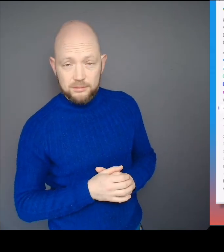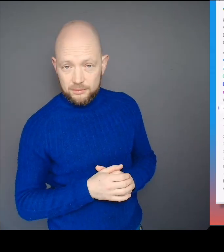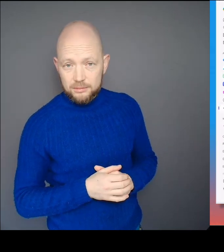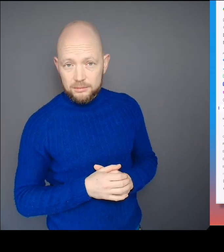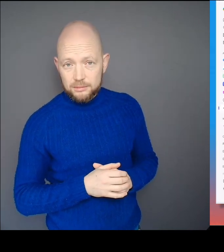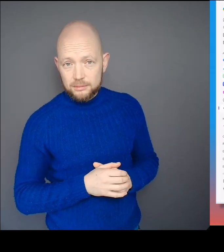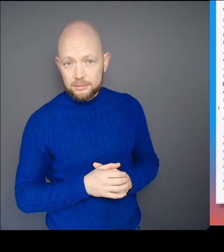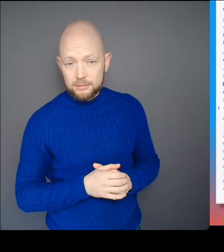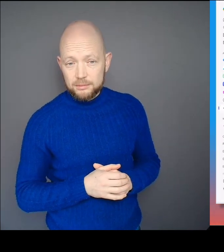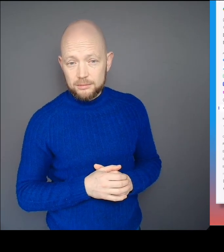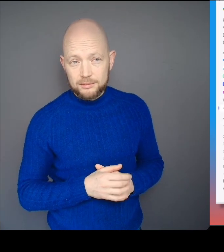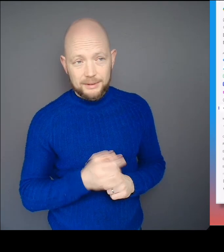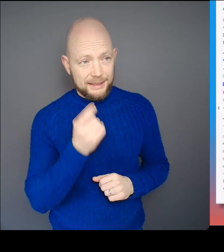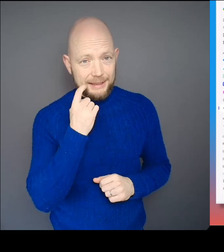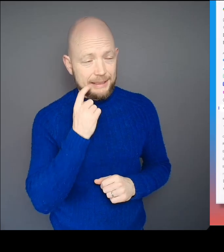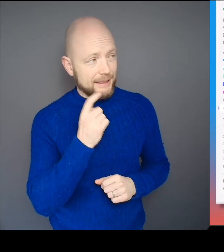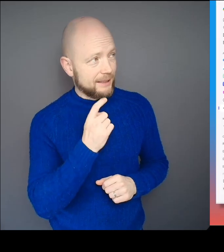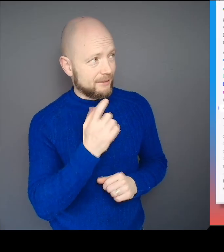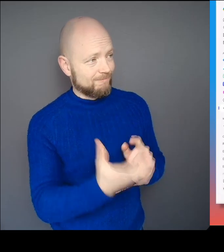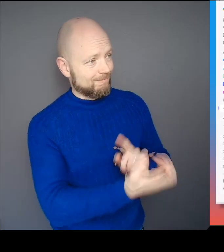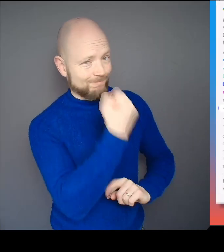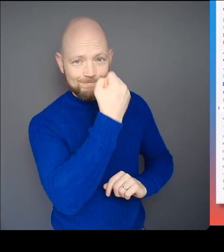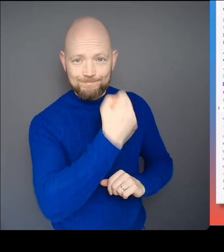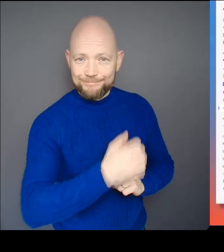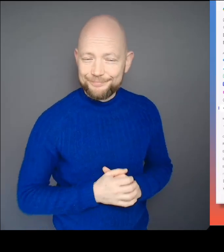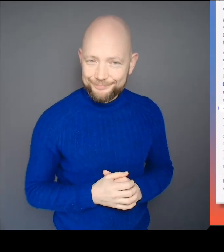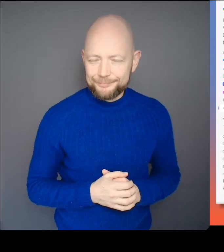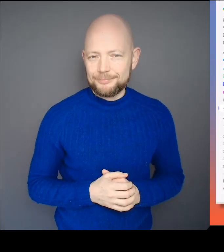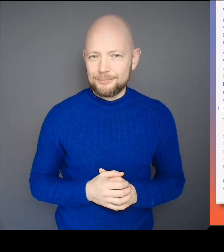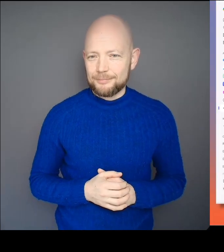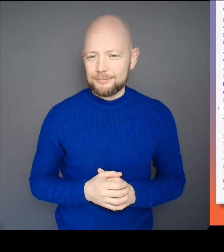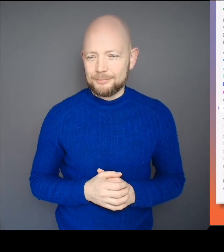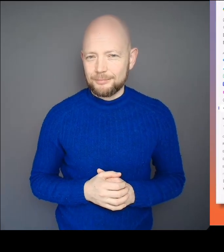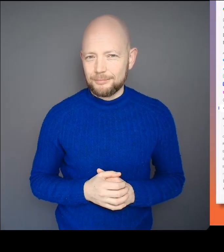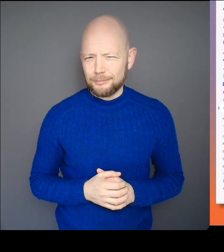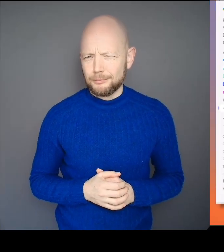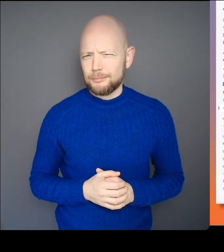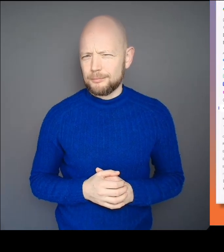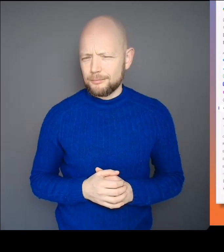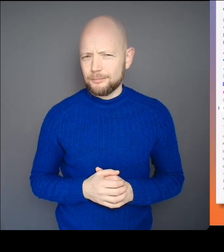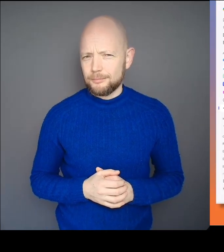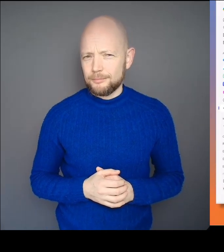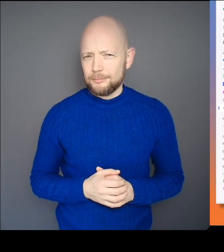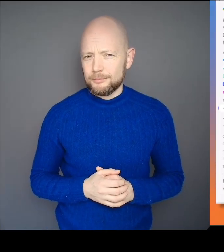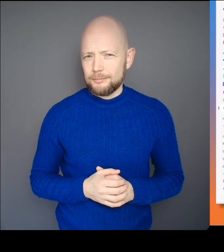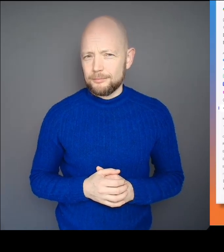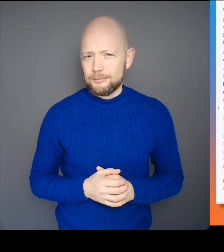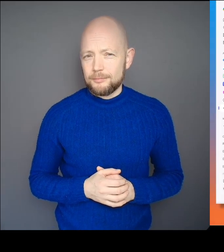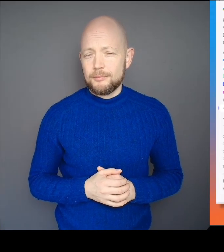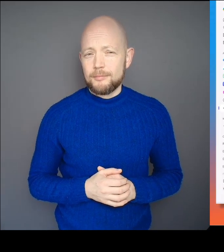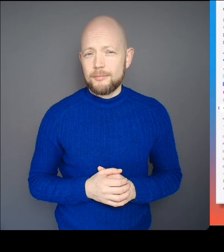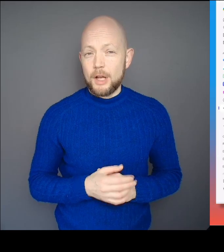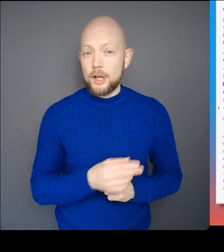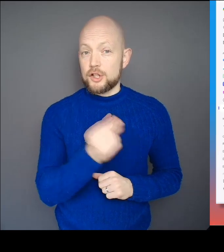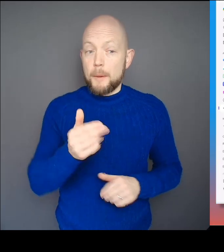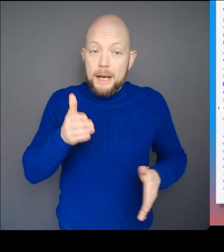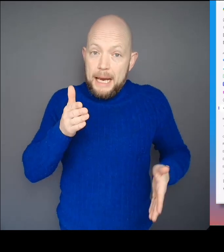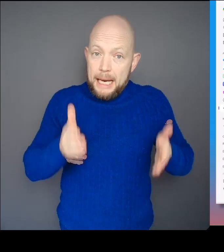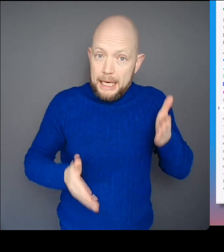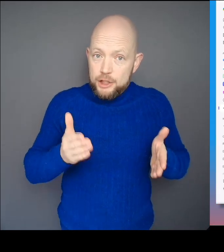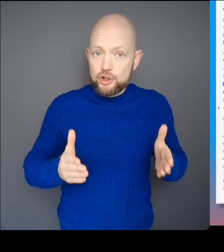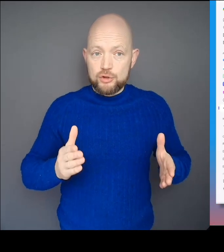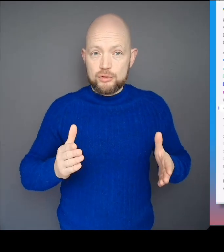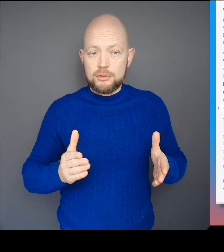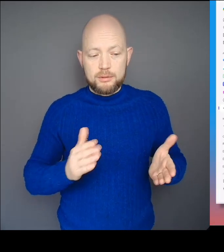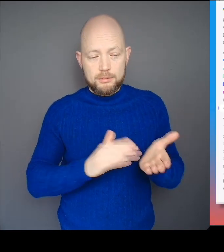here, and it comes under the place here where it's easy for people to discover. Now, speaking of all agents, there are a bunch of agents that